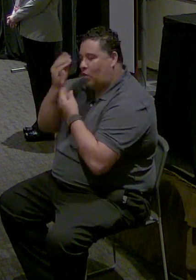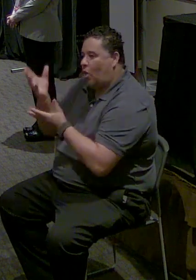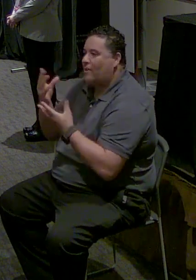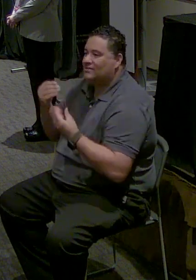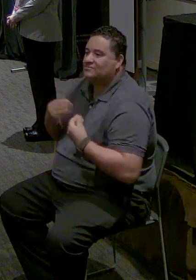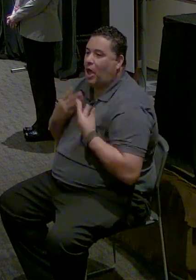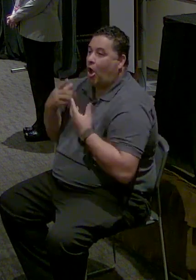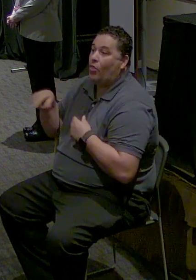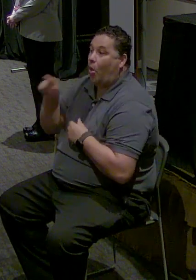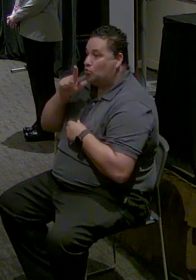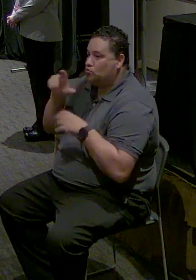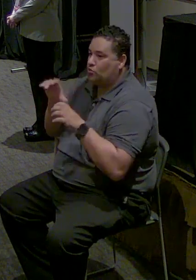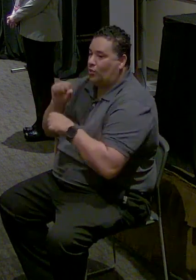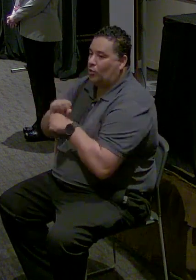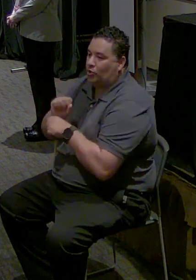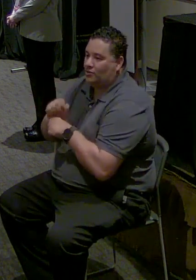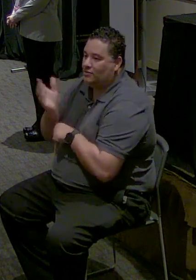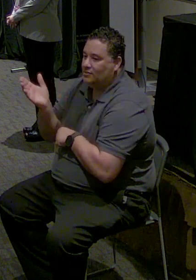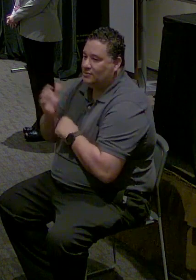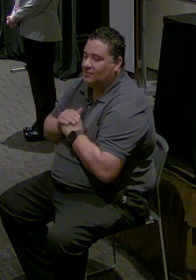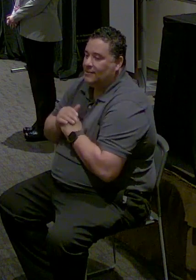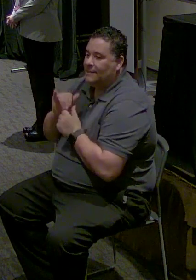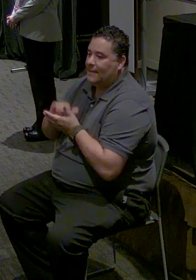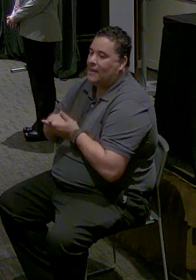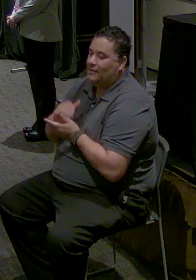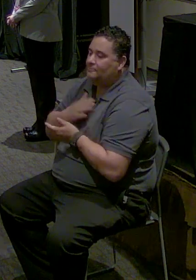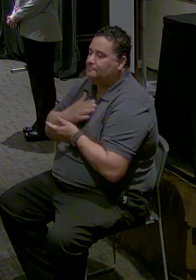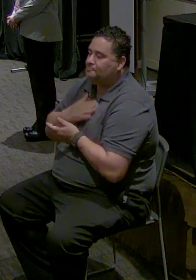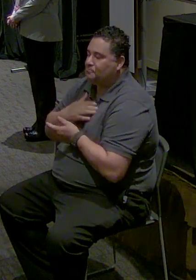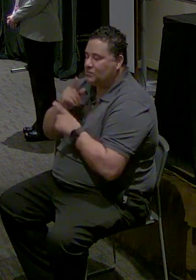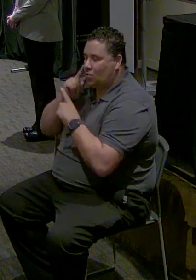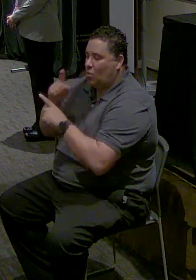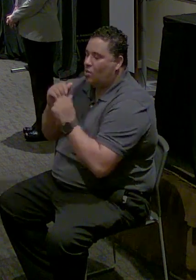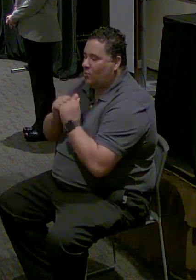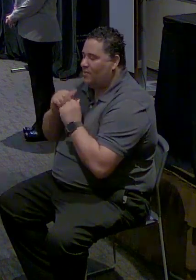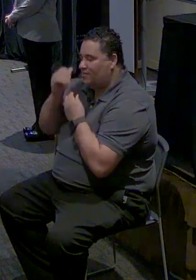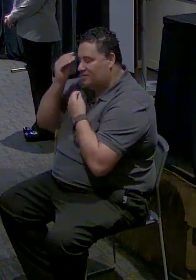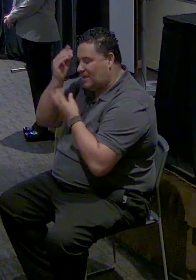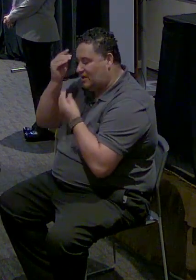inspire those who are doing the work. And so that's my goal with the data.